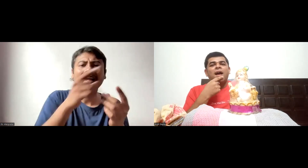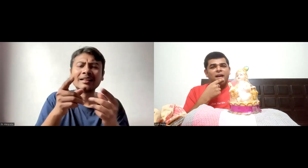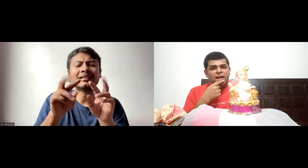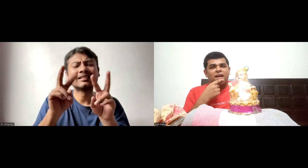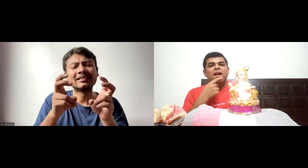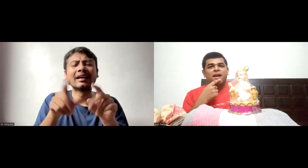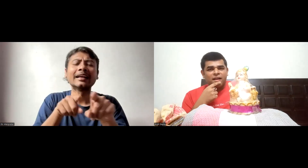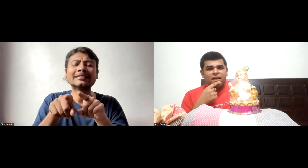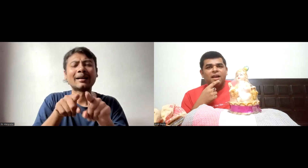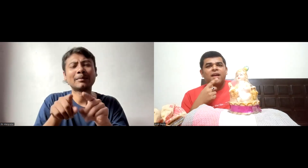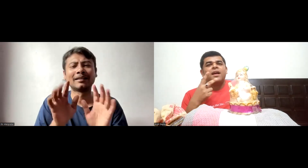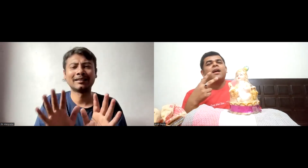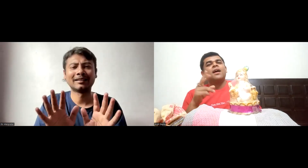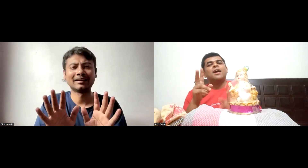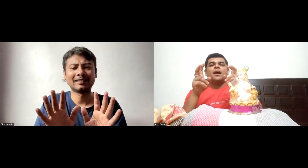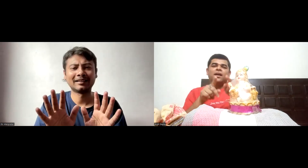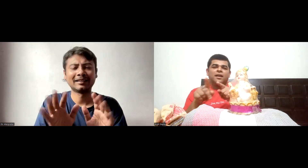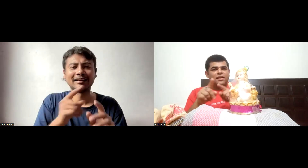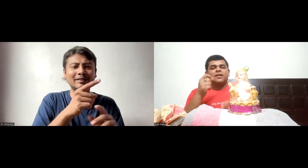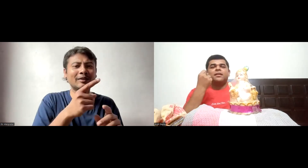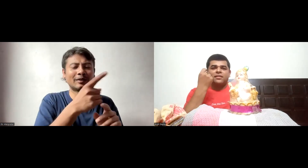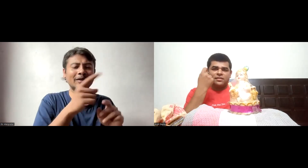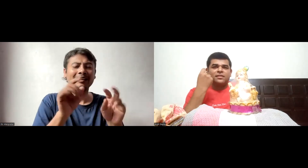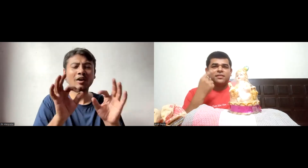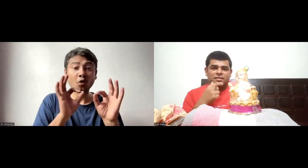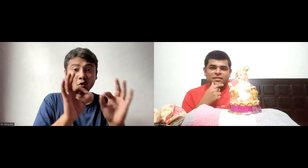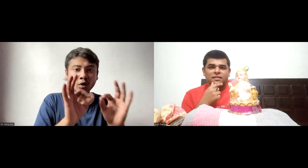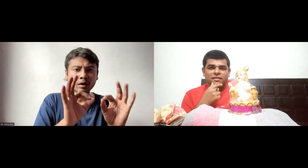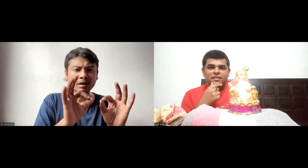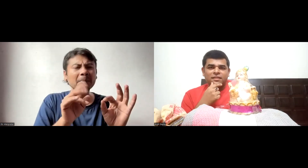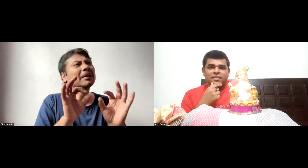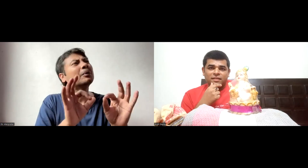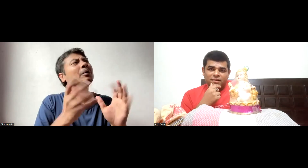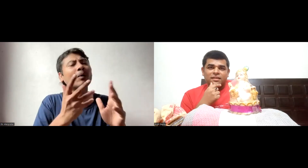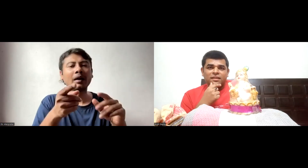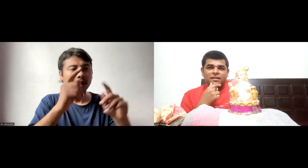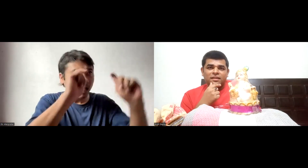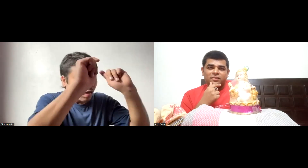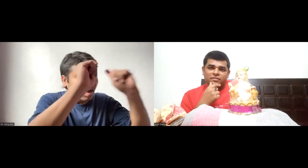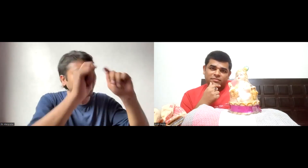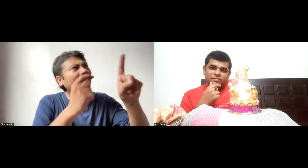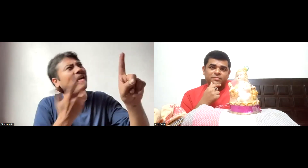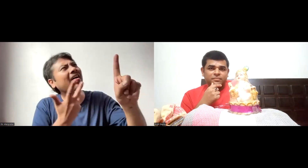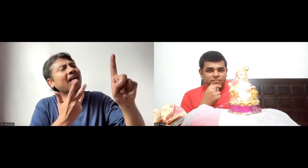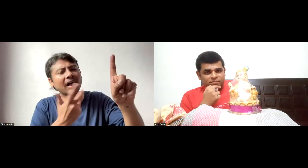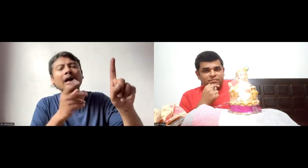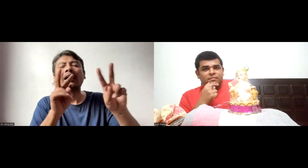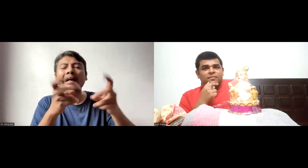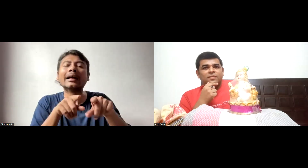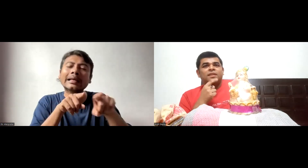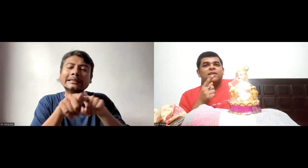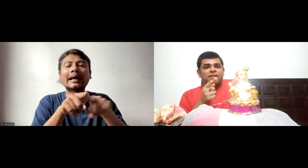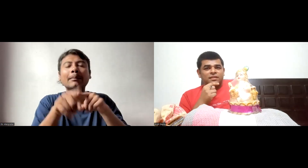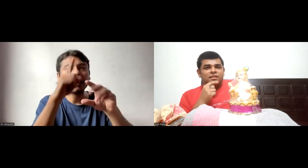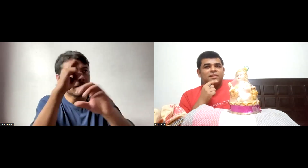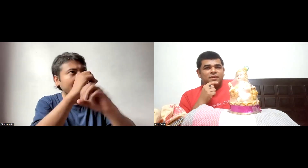one woman you can name as goodness, one passion, and one ignorance. So we just, when we read Prabhupada books and we read